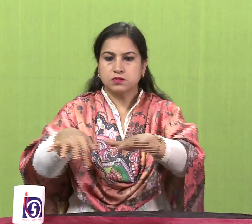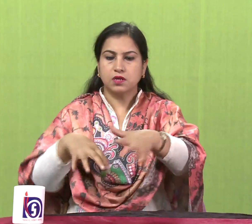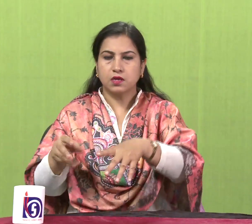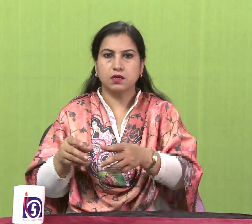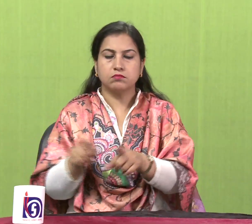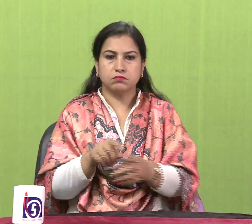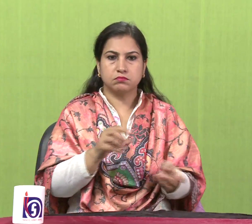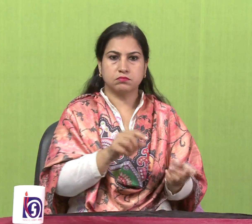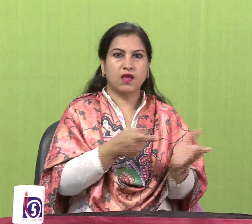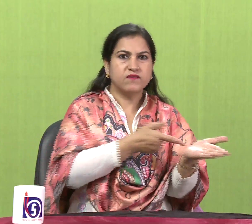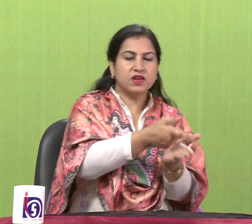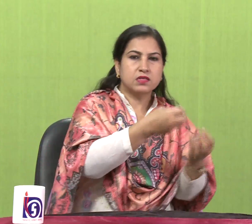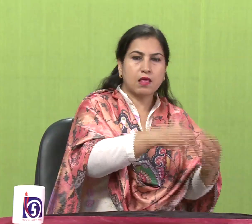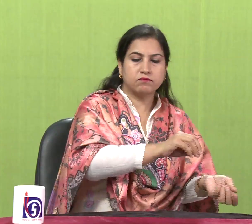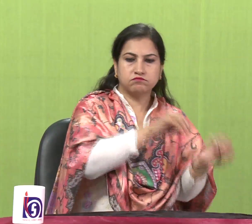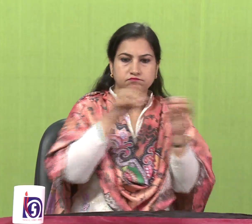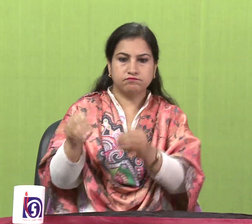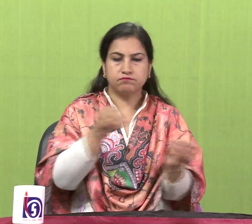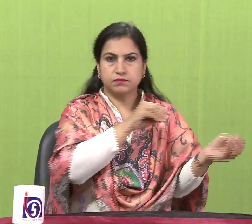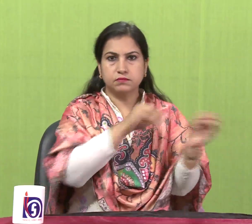in search of work.